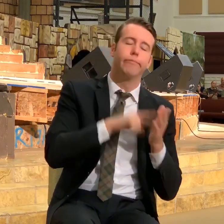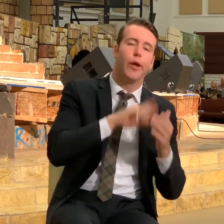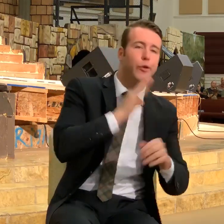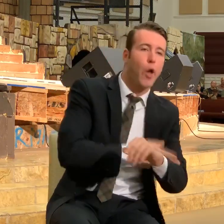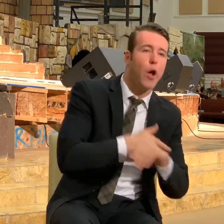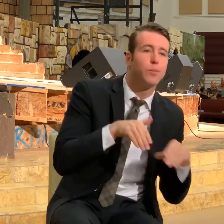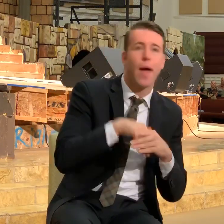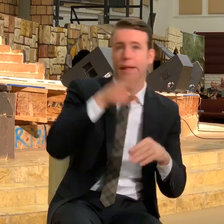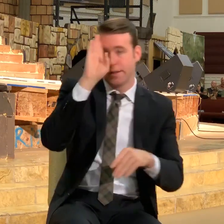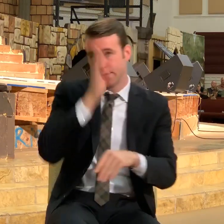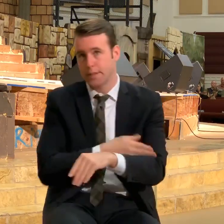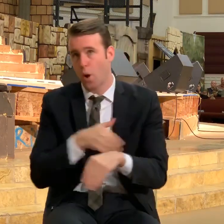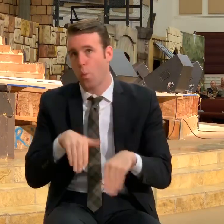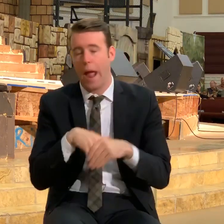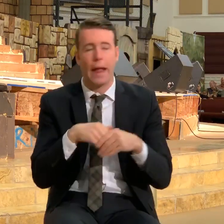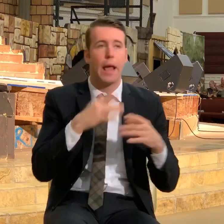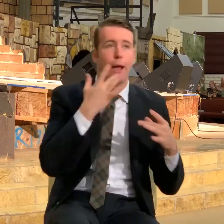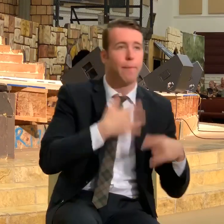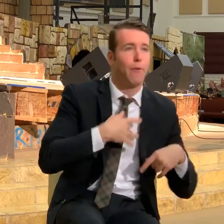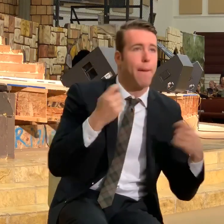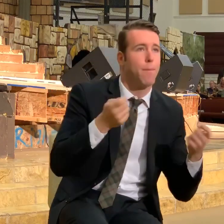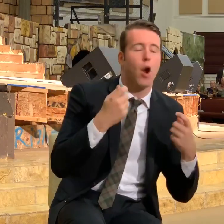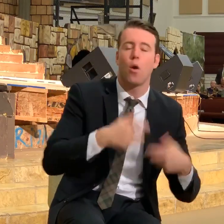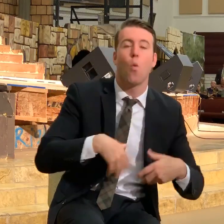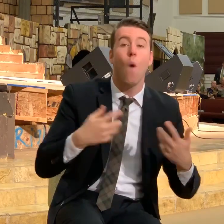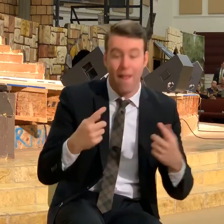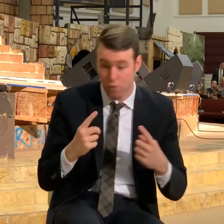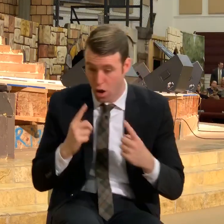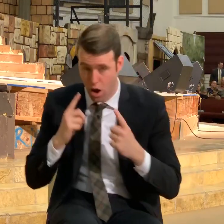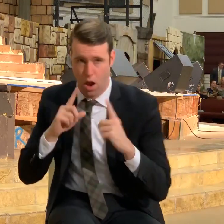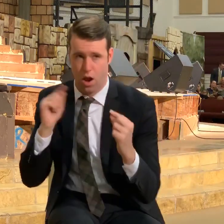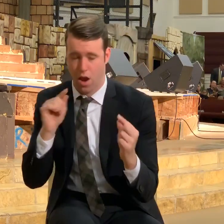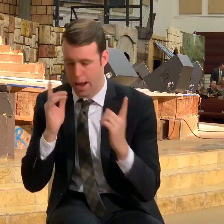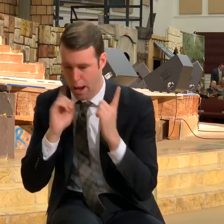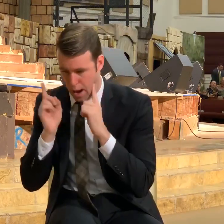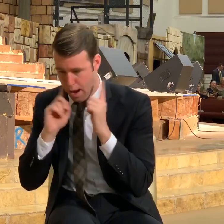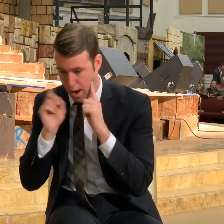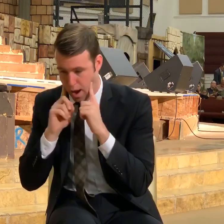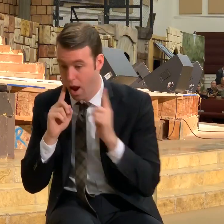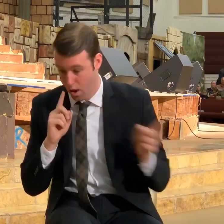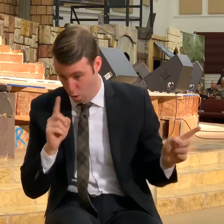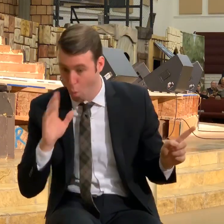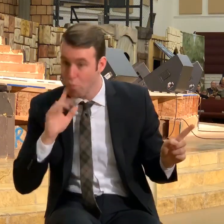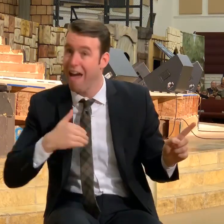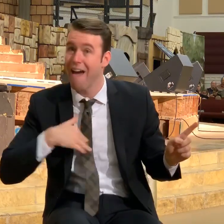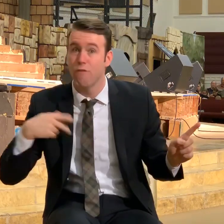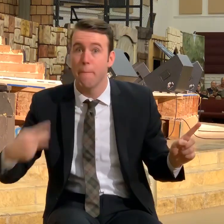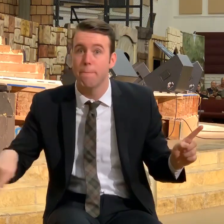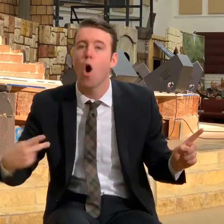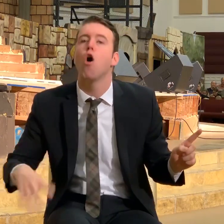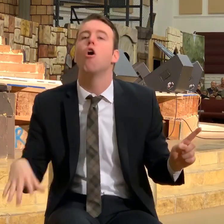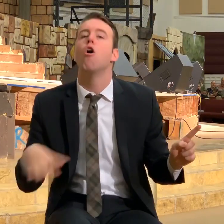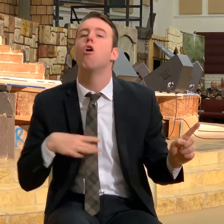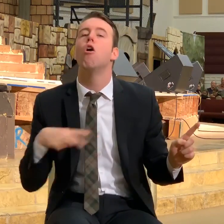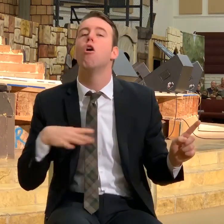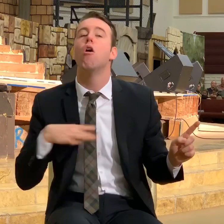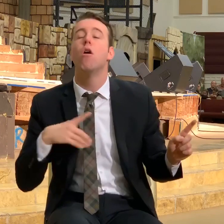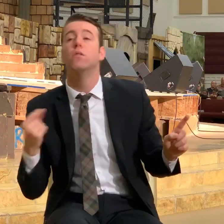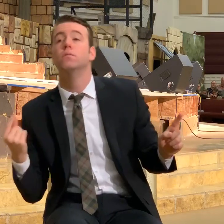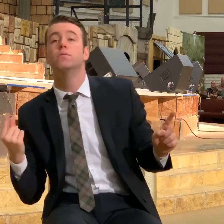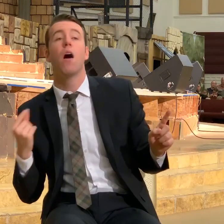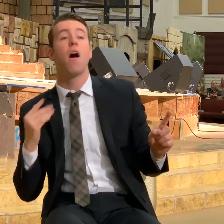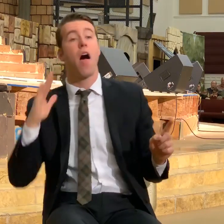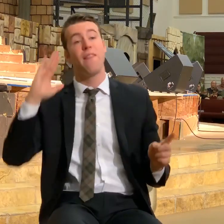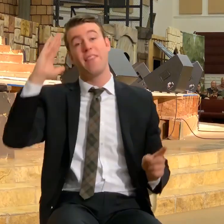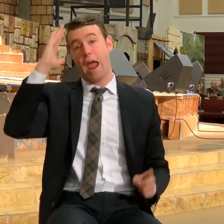son's wedding. And there'd be this big party. And every word's out that so-and-so is going to have a big party. And so what they would do is they